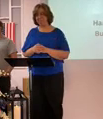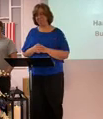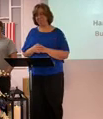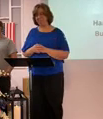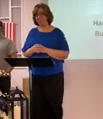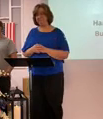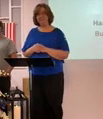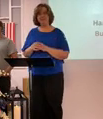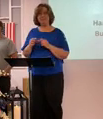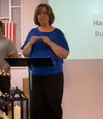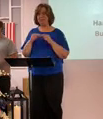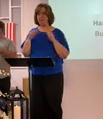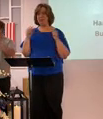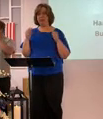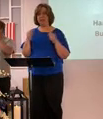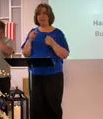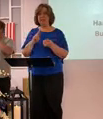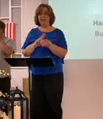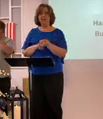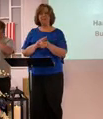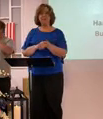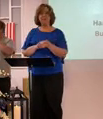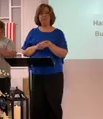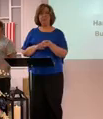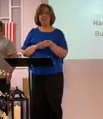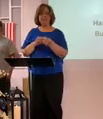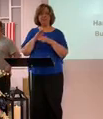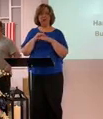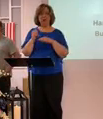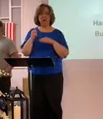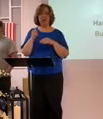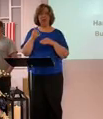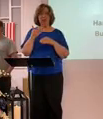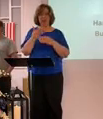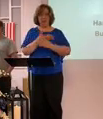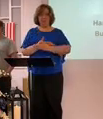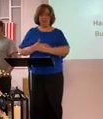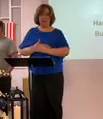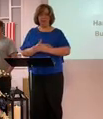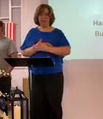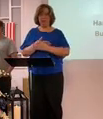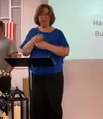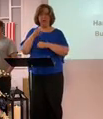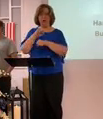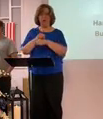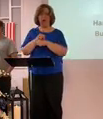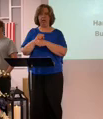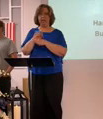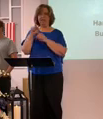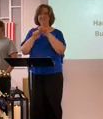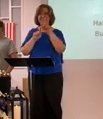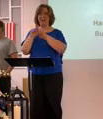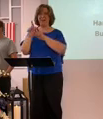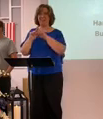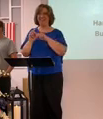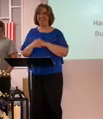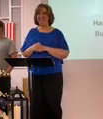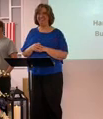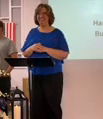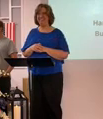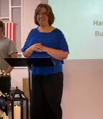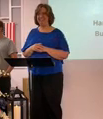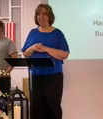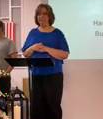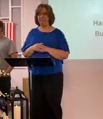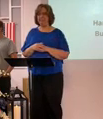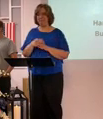And he's been great. The nurses call him a rock star. He's gotten off his feeding tube, which is, I